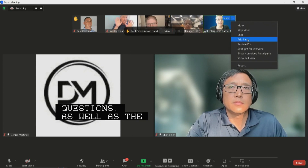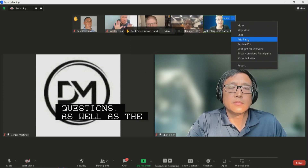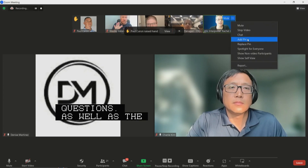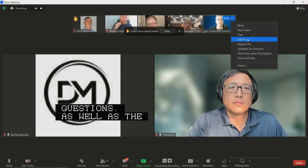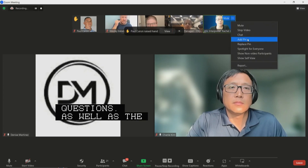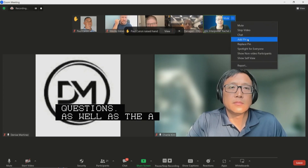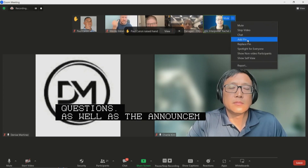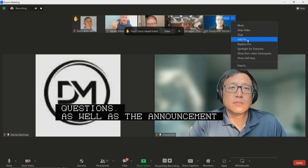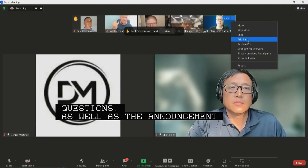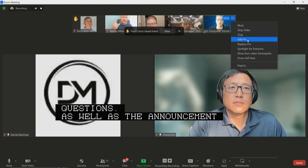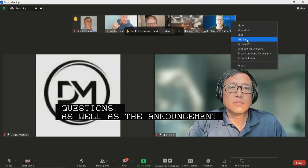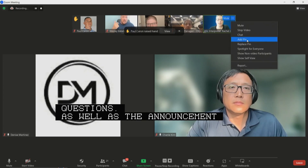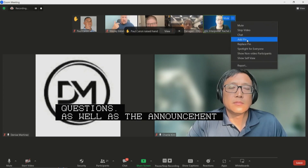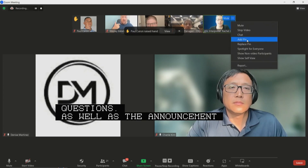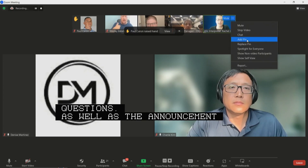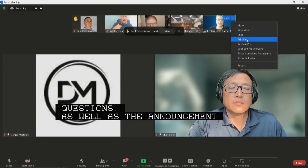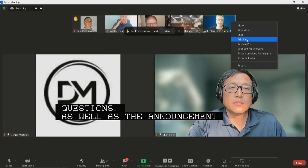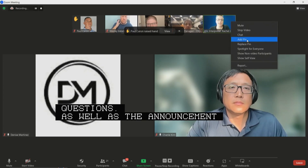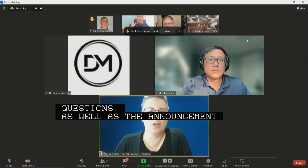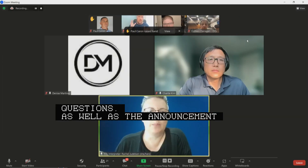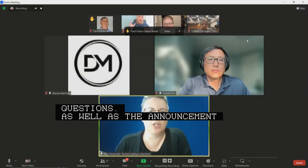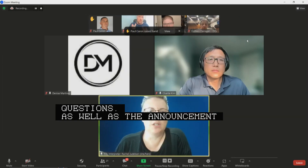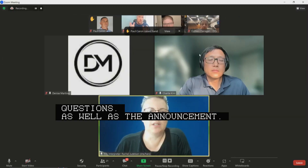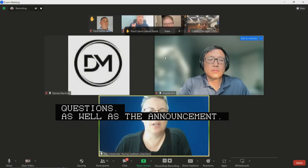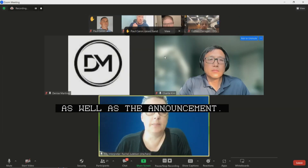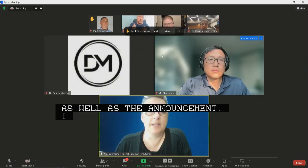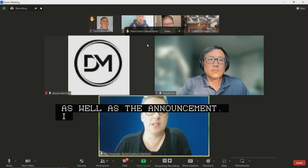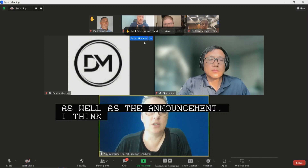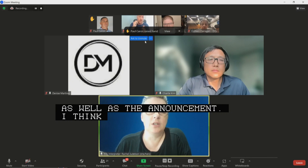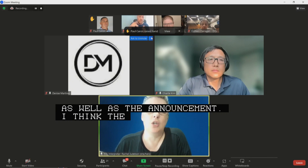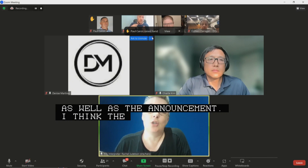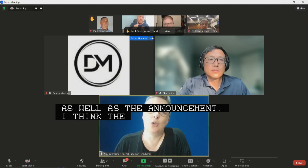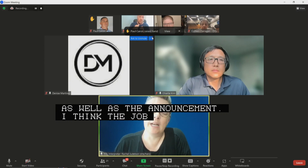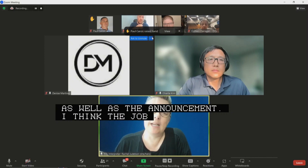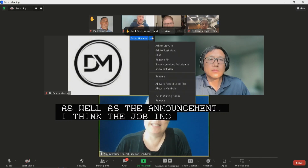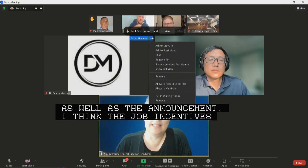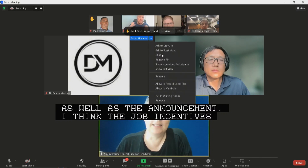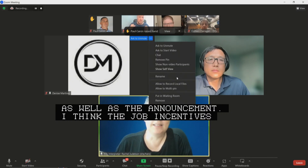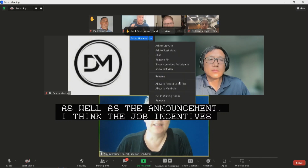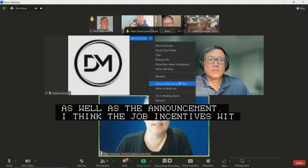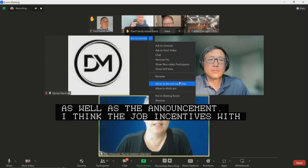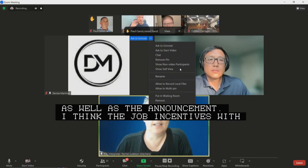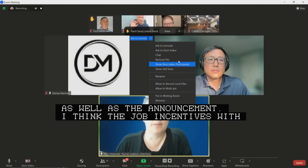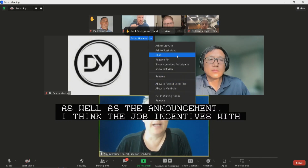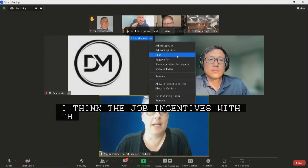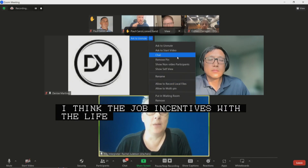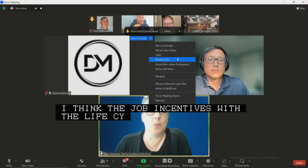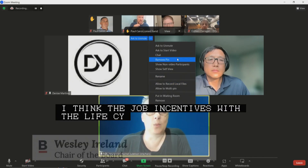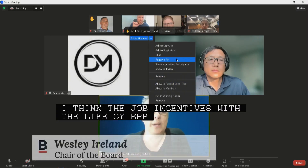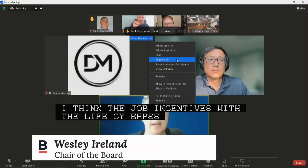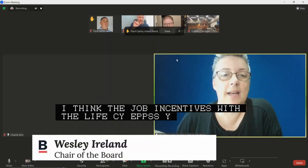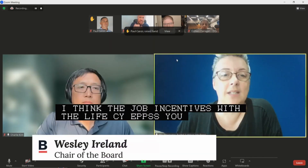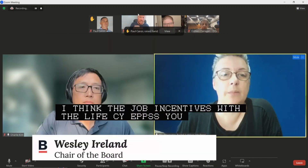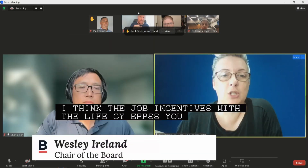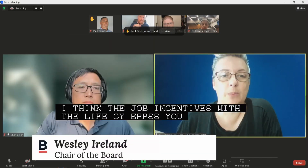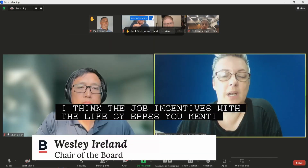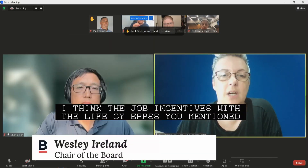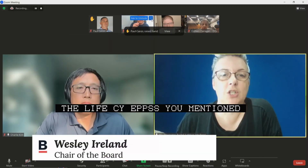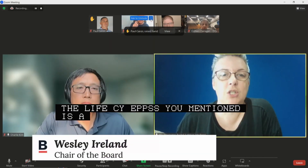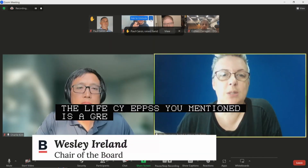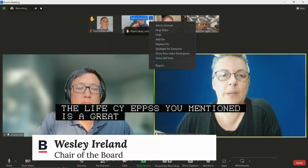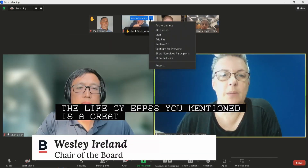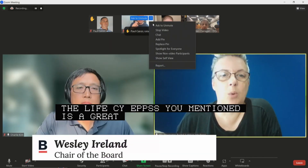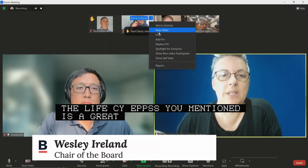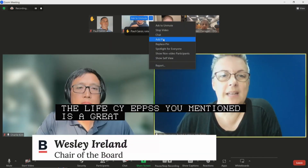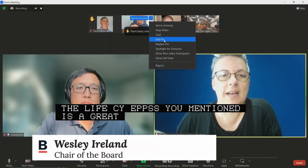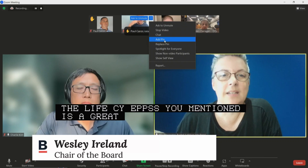I think the job incentives with the life sciences that you mentioned is a great idea, and we can ask Commissioner